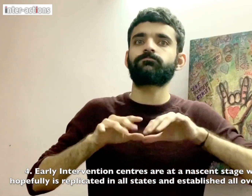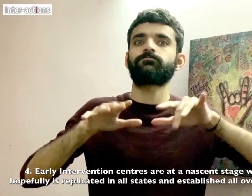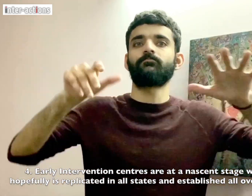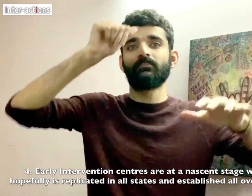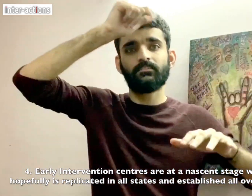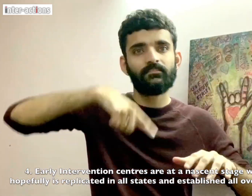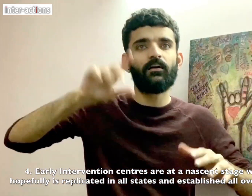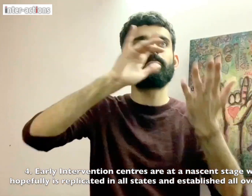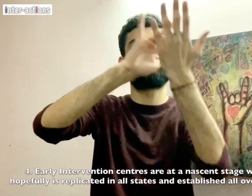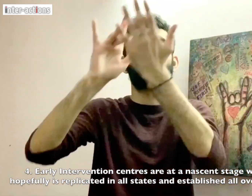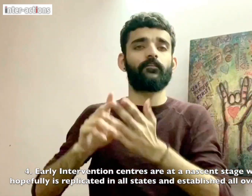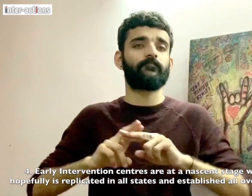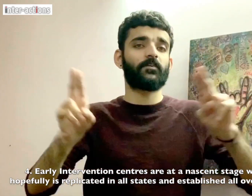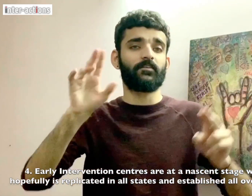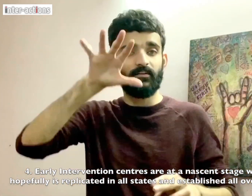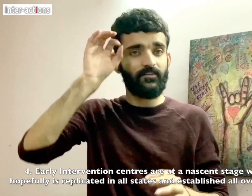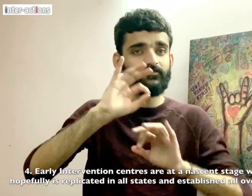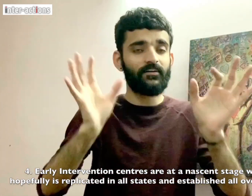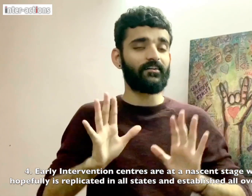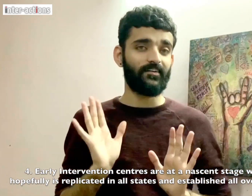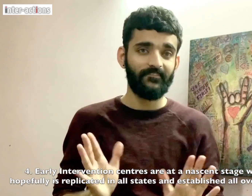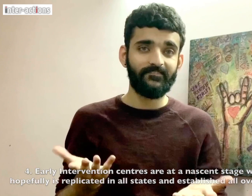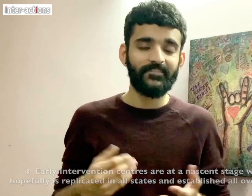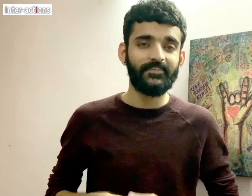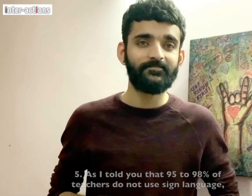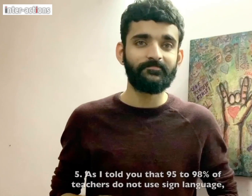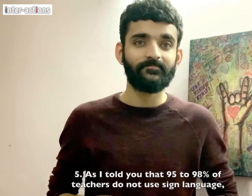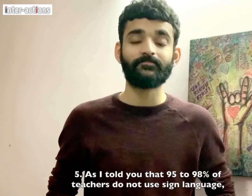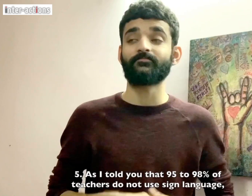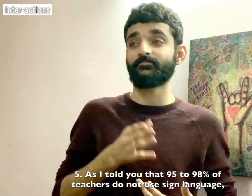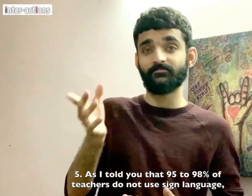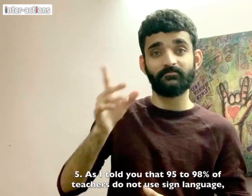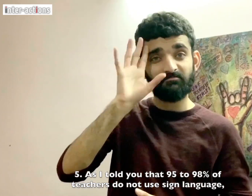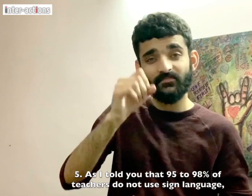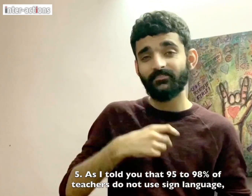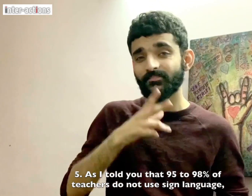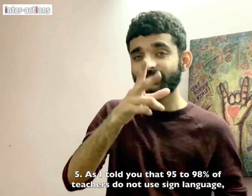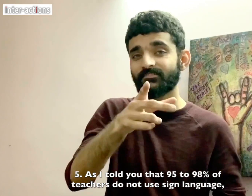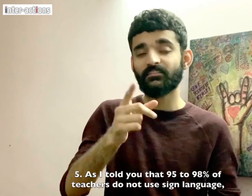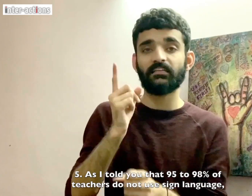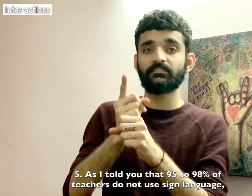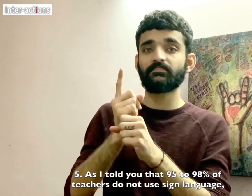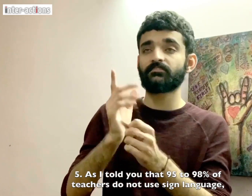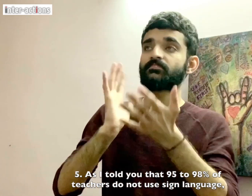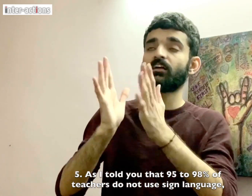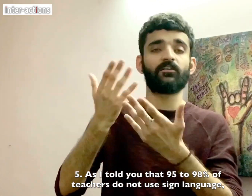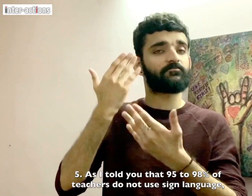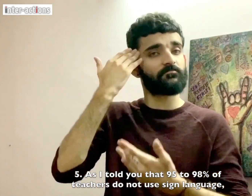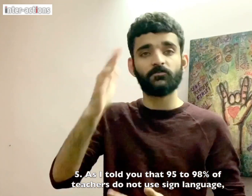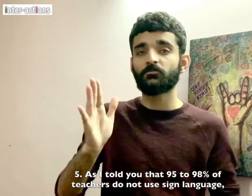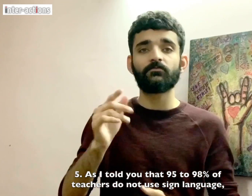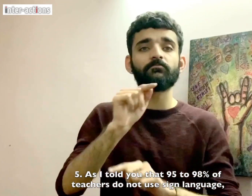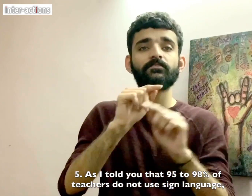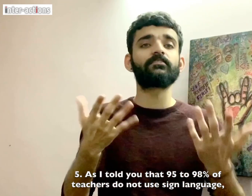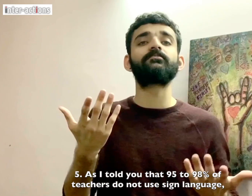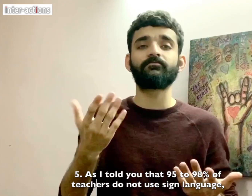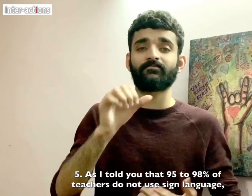in all states and established all over India. 5. As I told you that 95 to 98% of teachers do not use